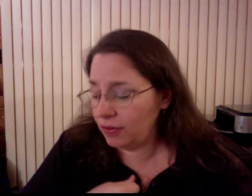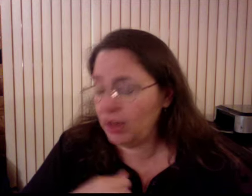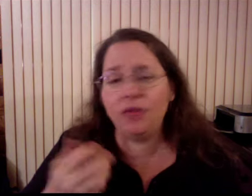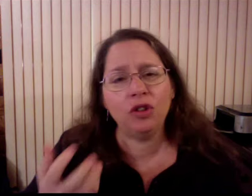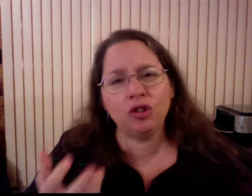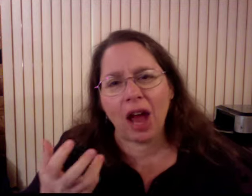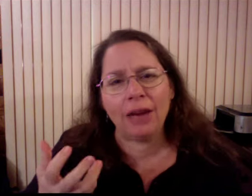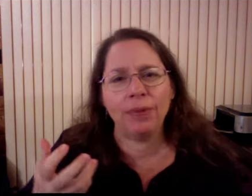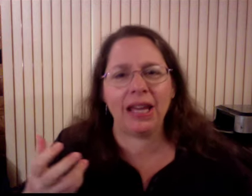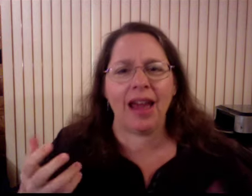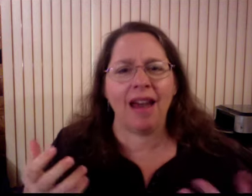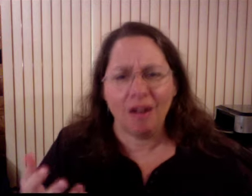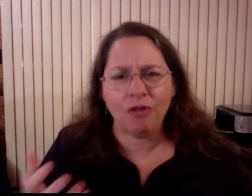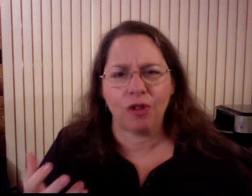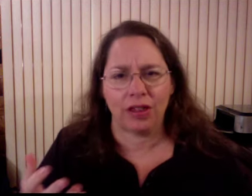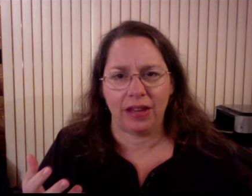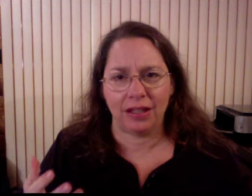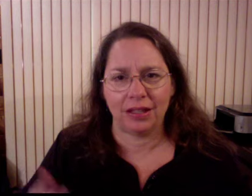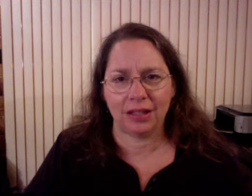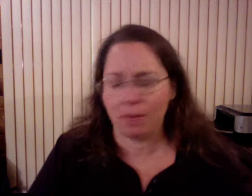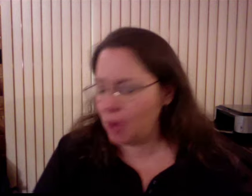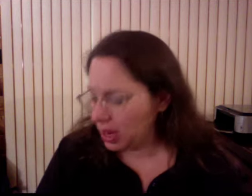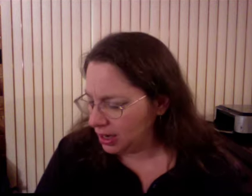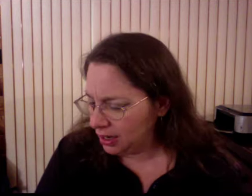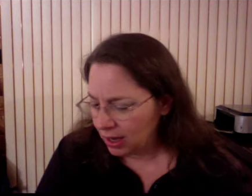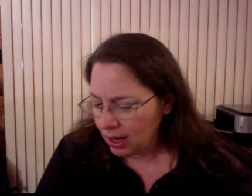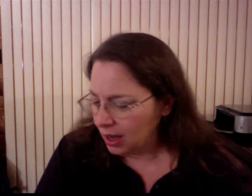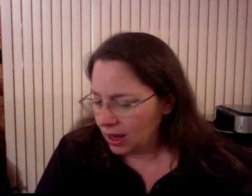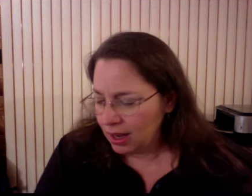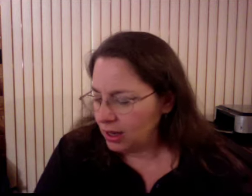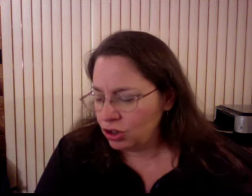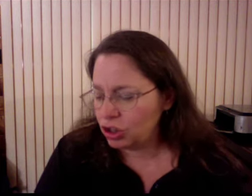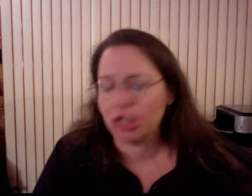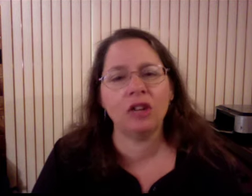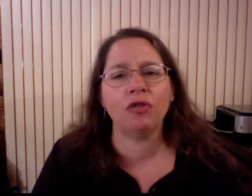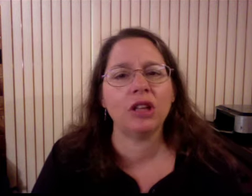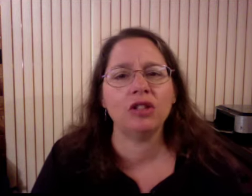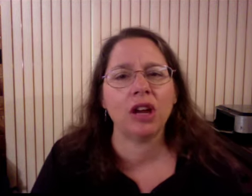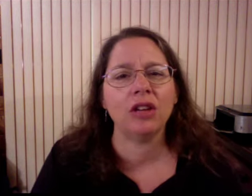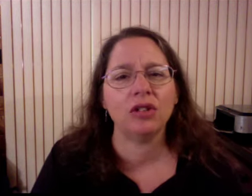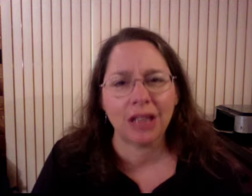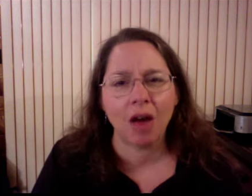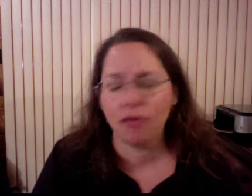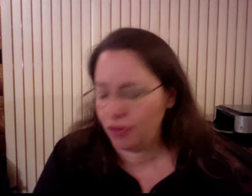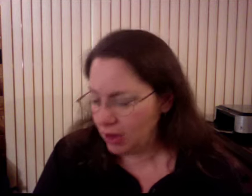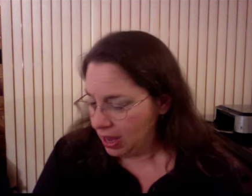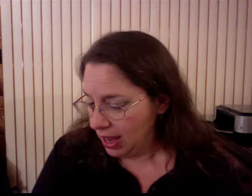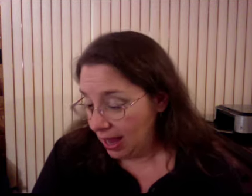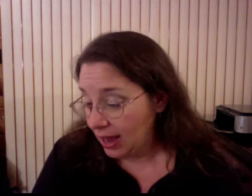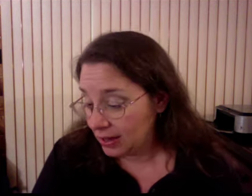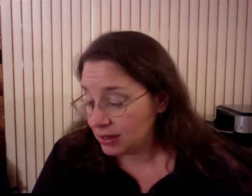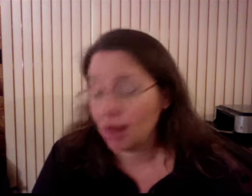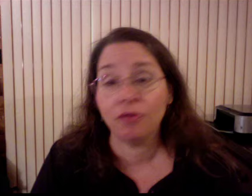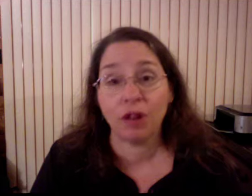If you try to be everything to somebody, you're just going to frustrate yourself and